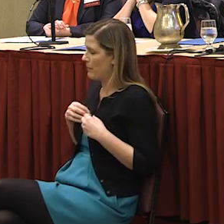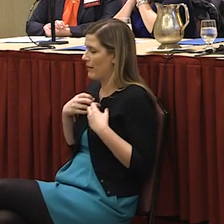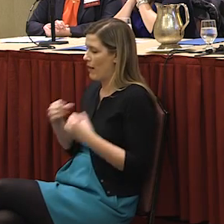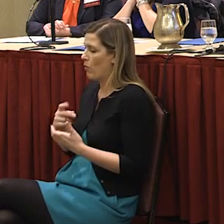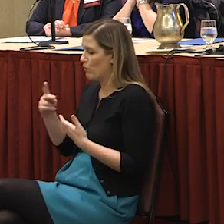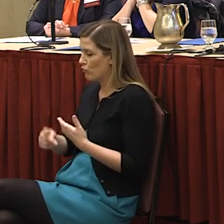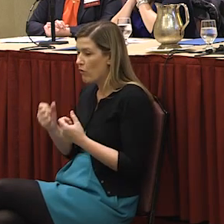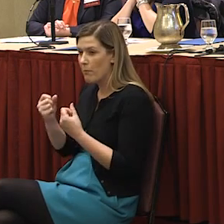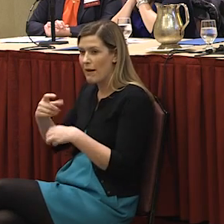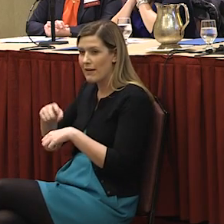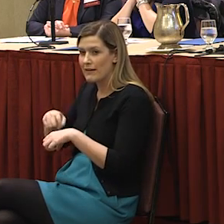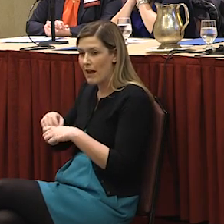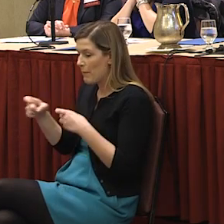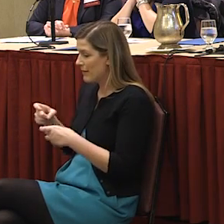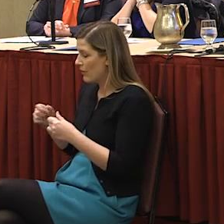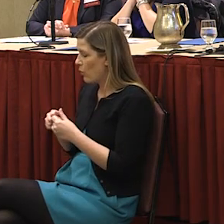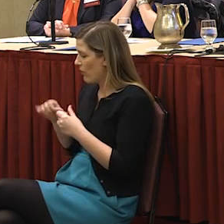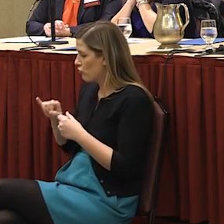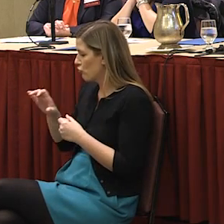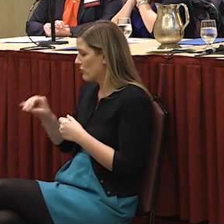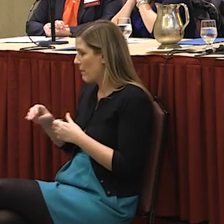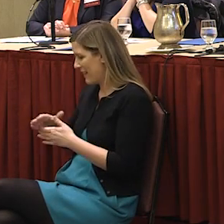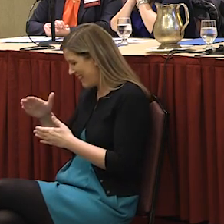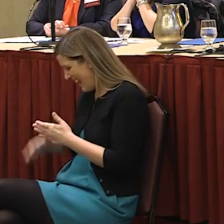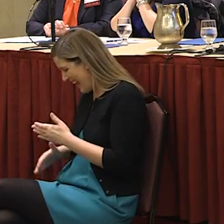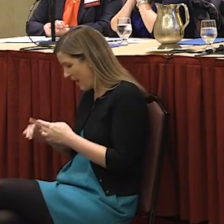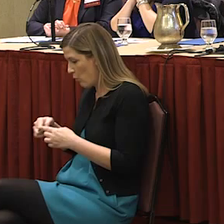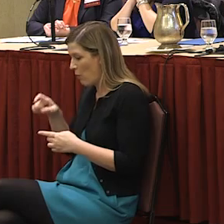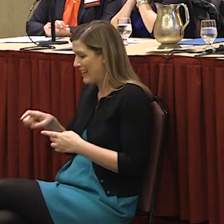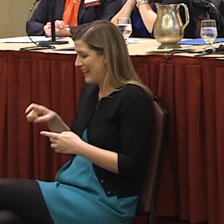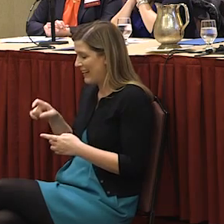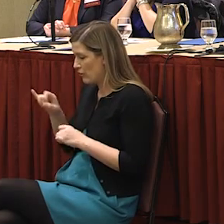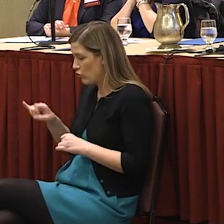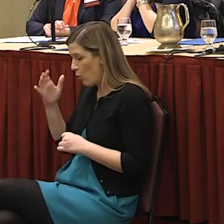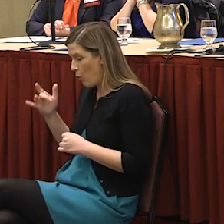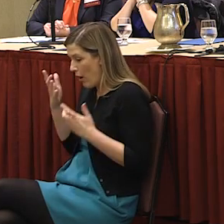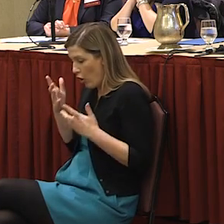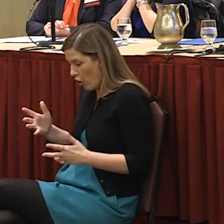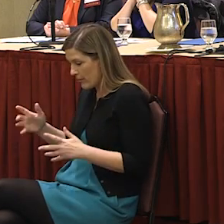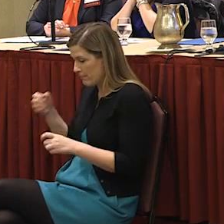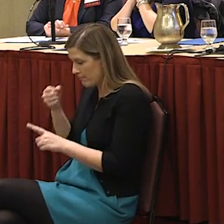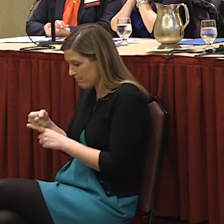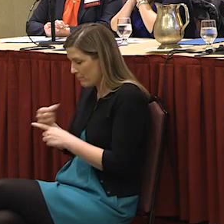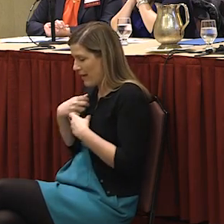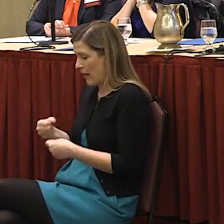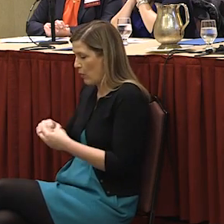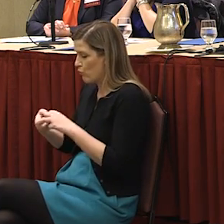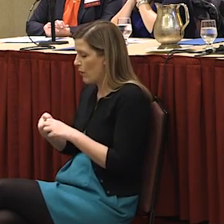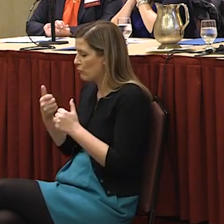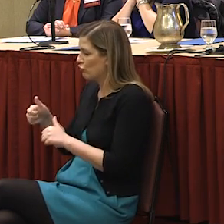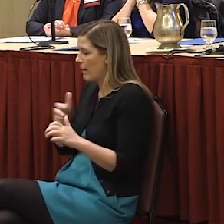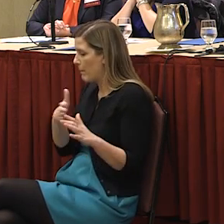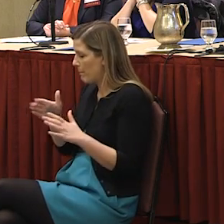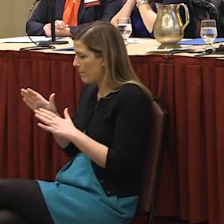our insurance companies, we're dealing with them at the end, when we need insurance, when we already have the problem. So it's kind of trying to move it